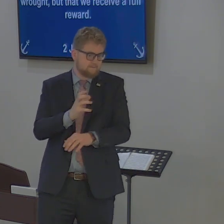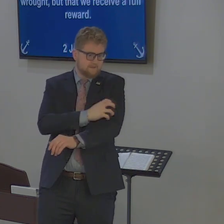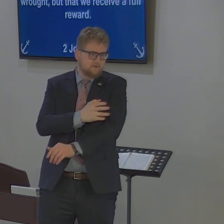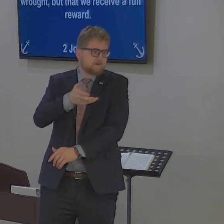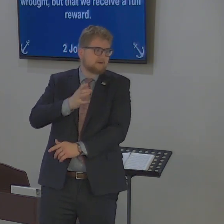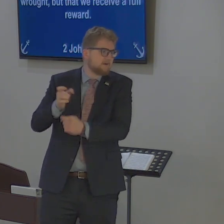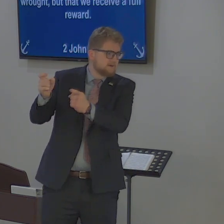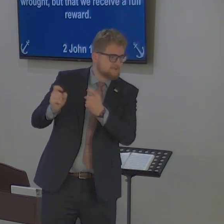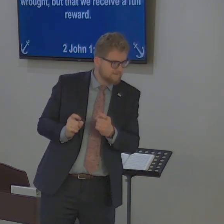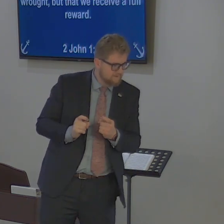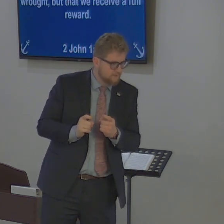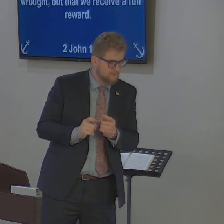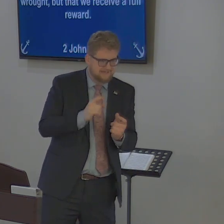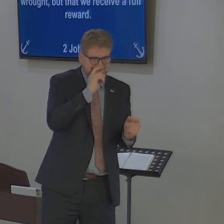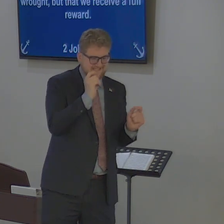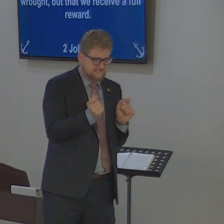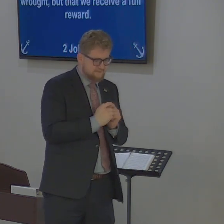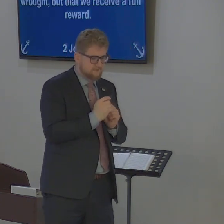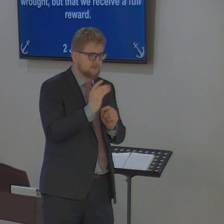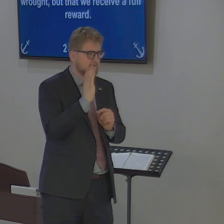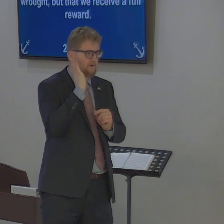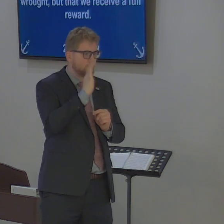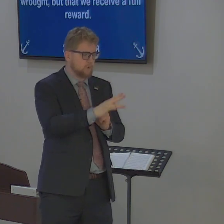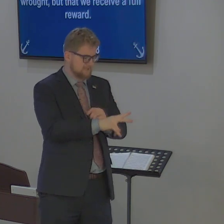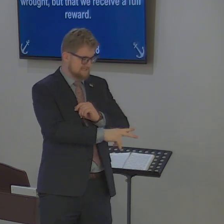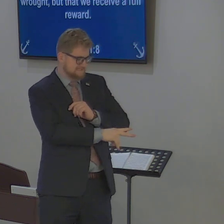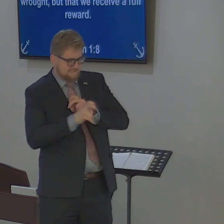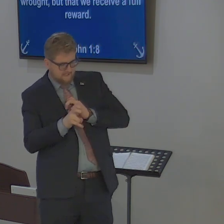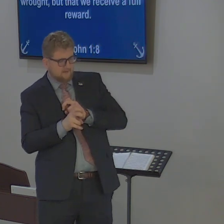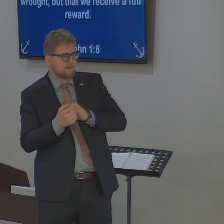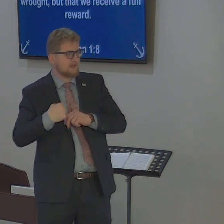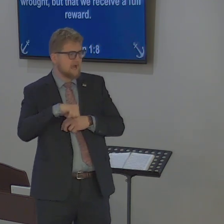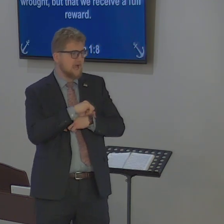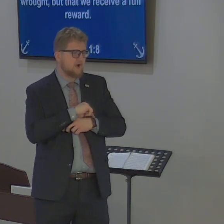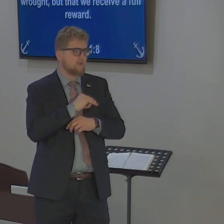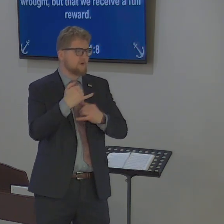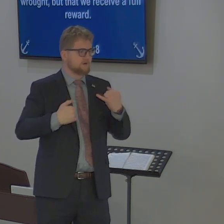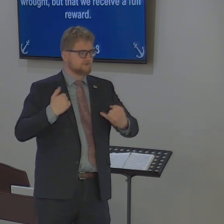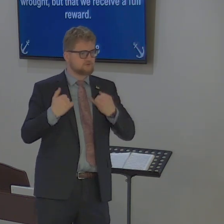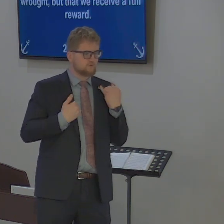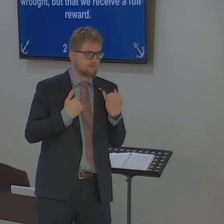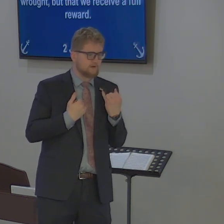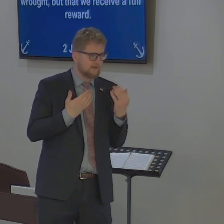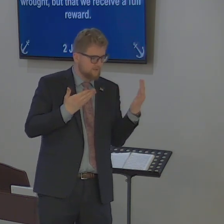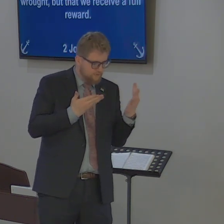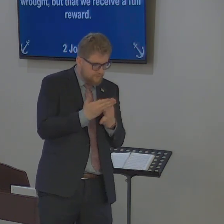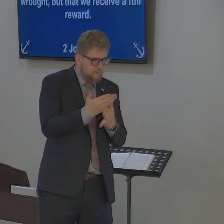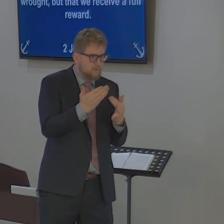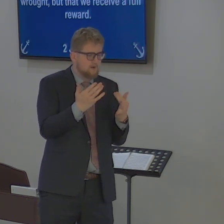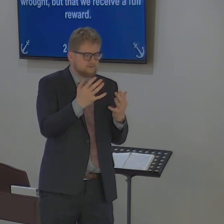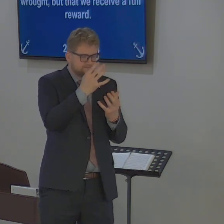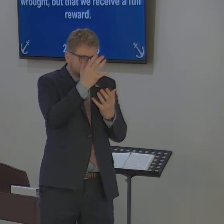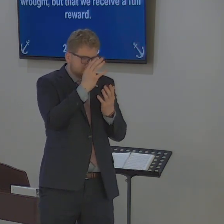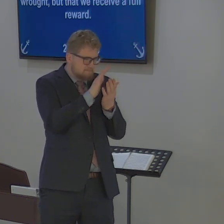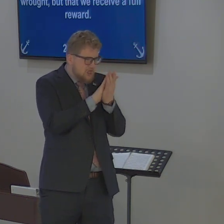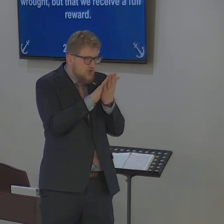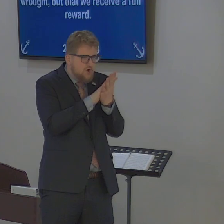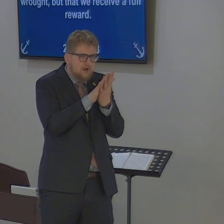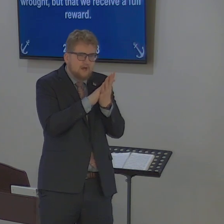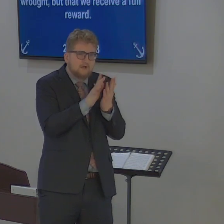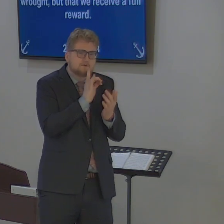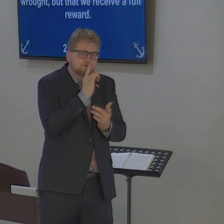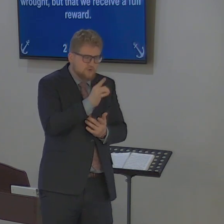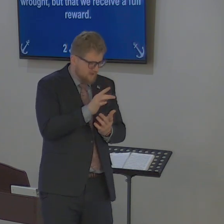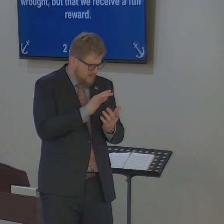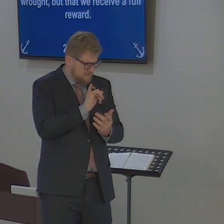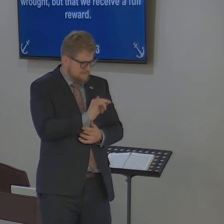by fogging our truth. Deception steals our joy by fogging our truth. We begin to doubt what we know, and then